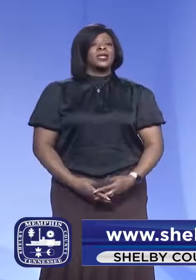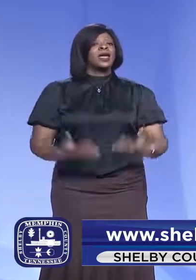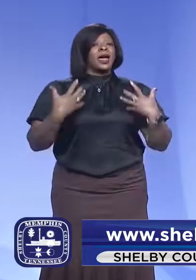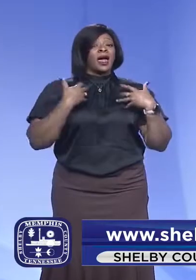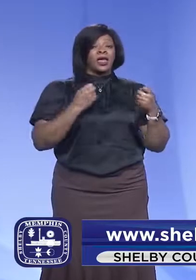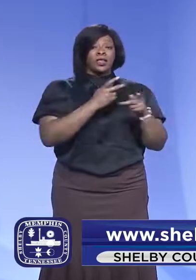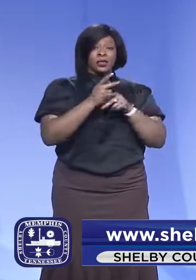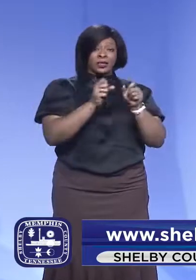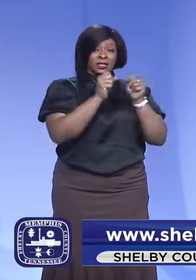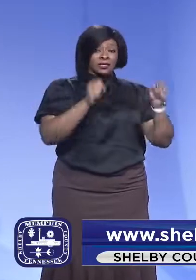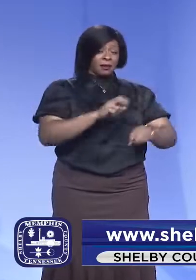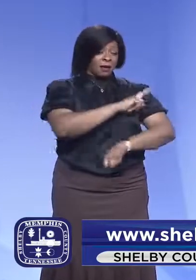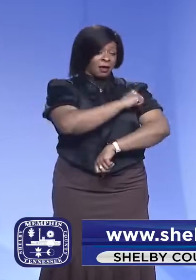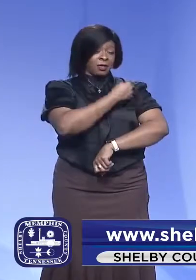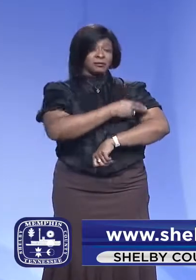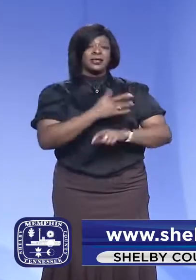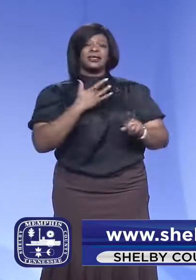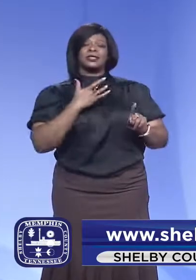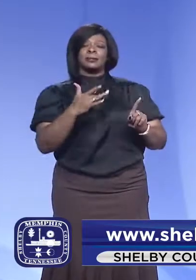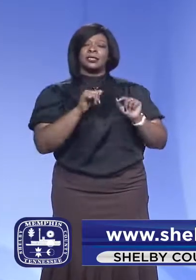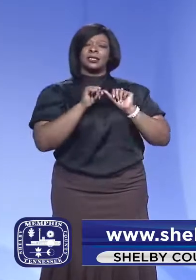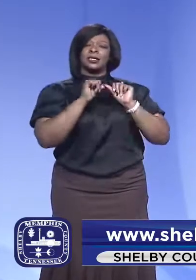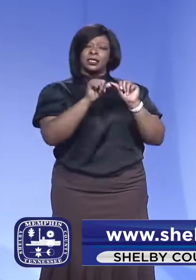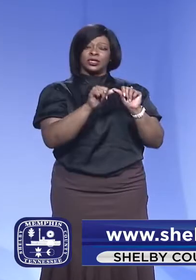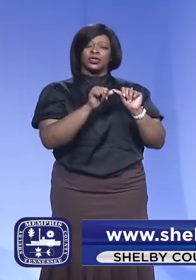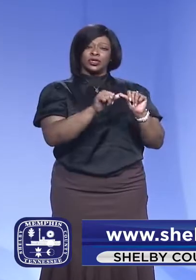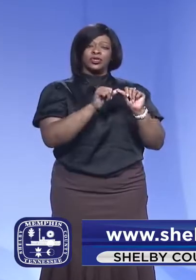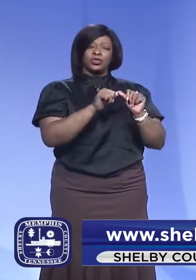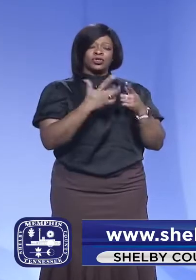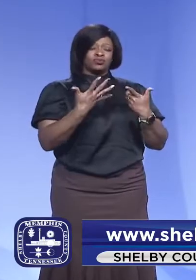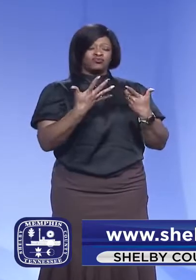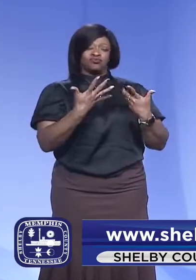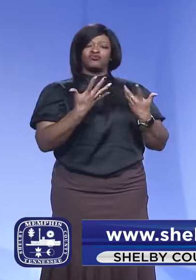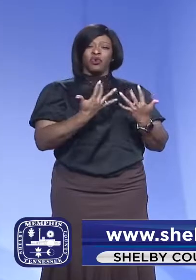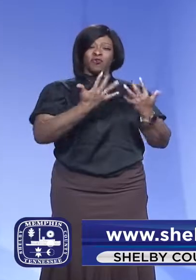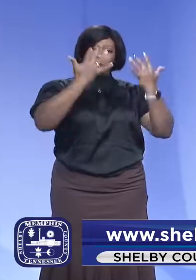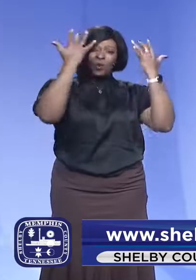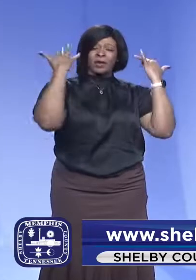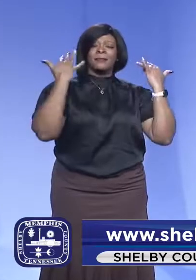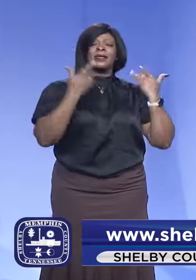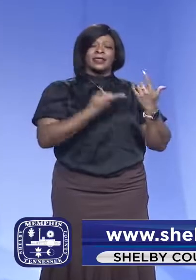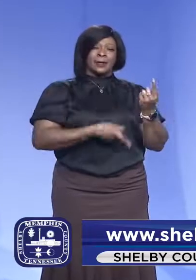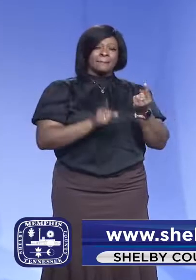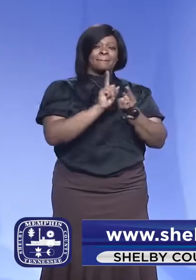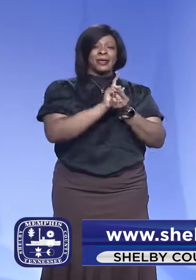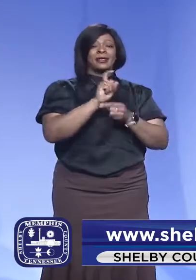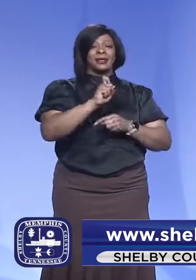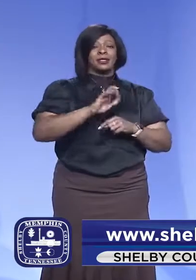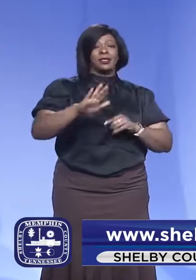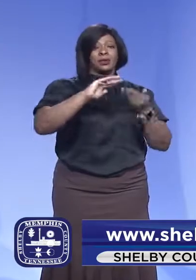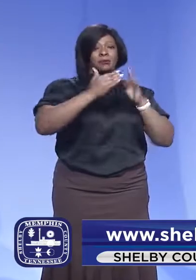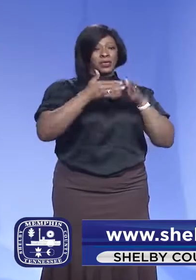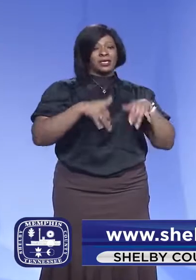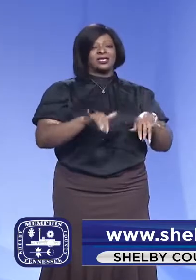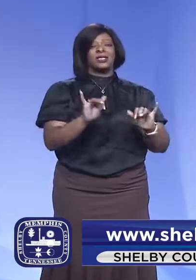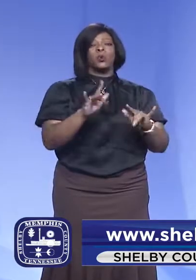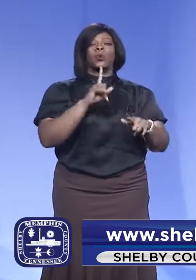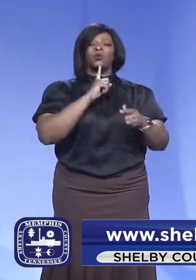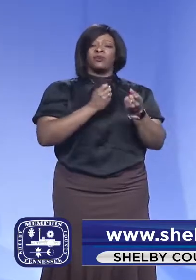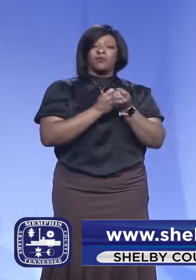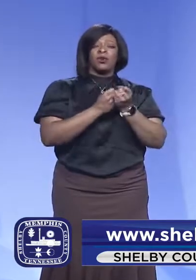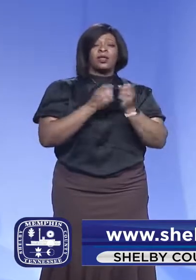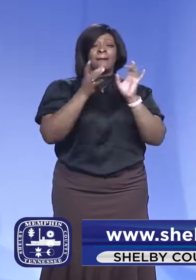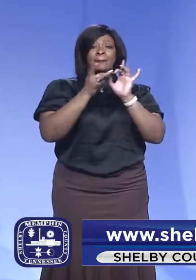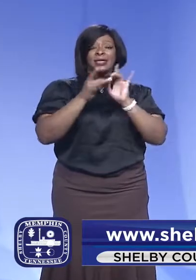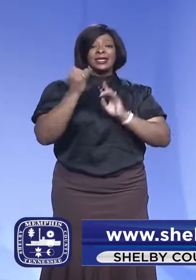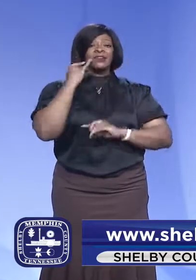healthcare systems and hospitals particularly continue to be stretched, they are meeting the needs of this community. So we want to reinforce the